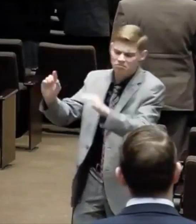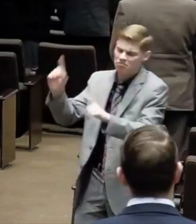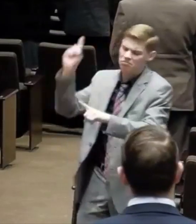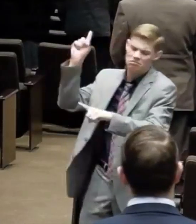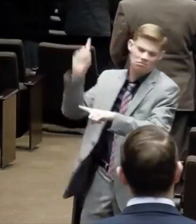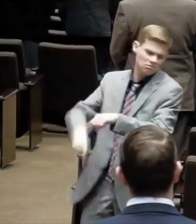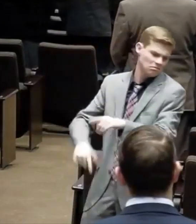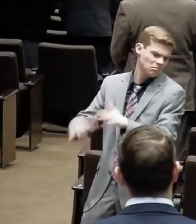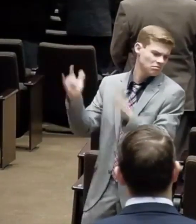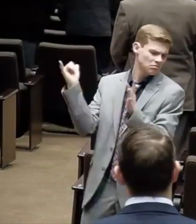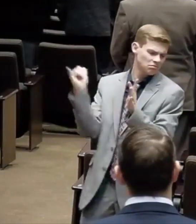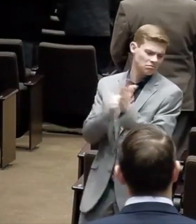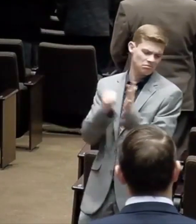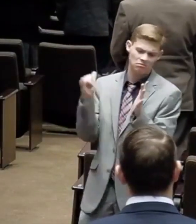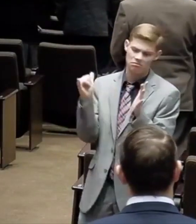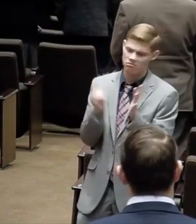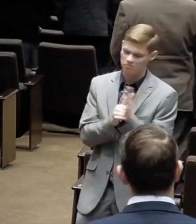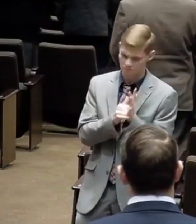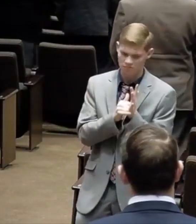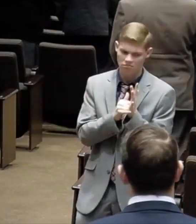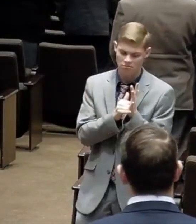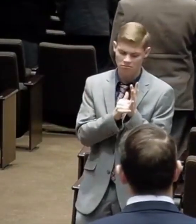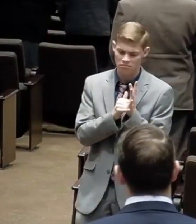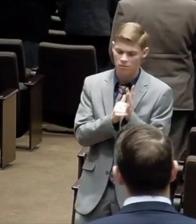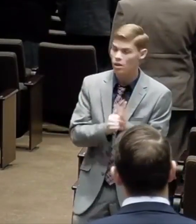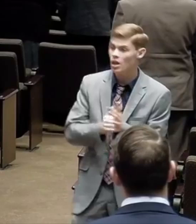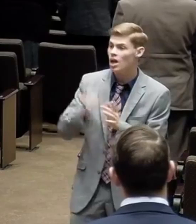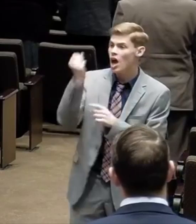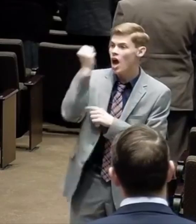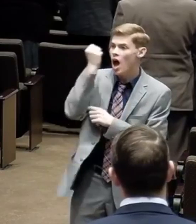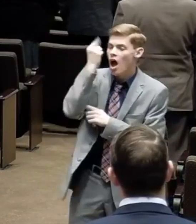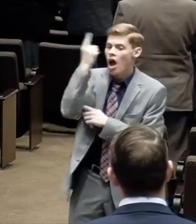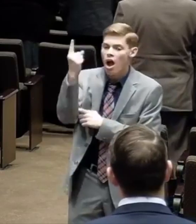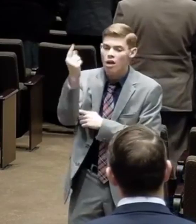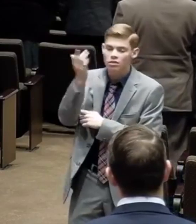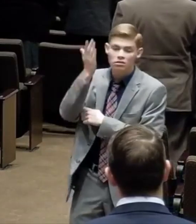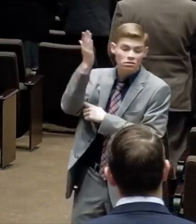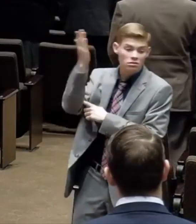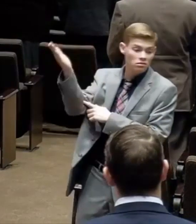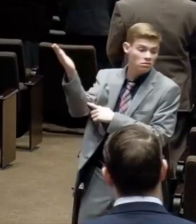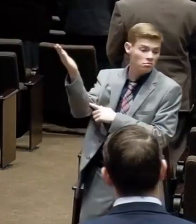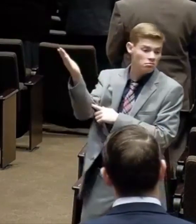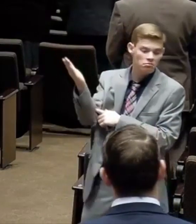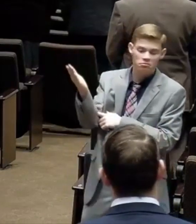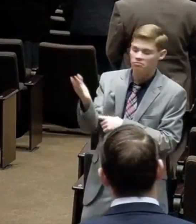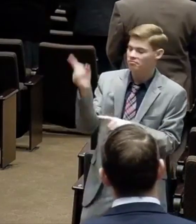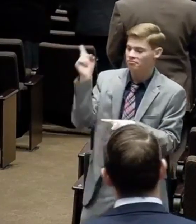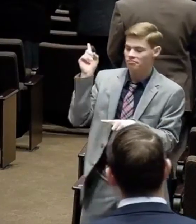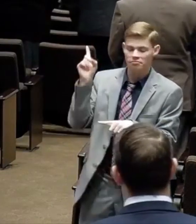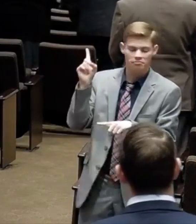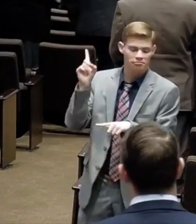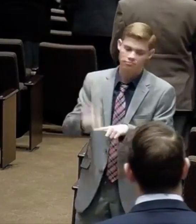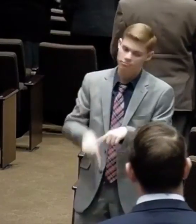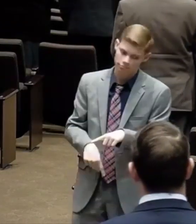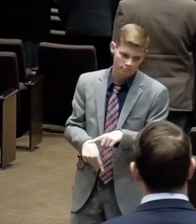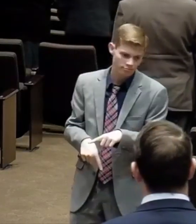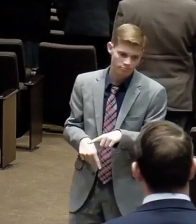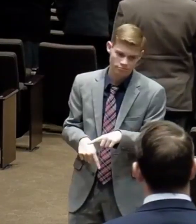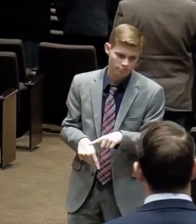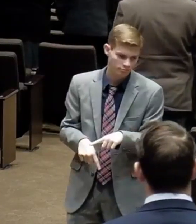who knows all things? Who can fathom all His wondrous